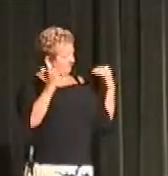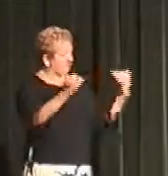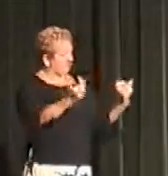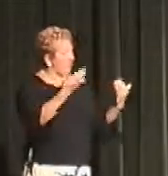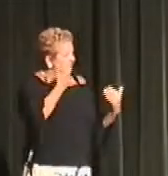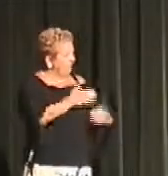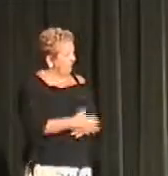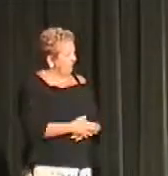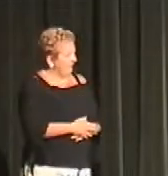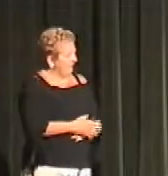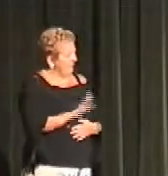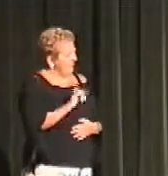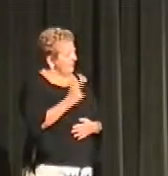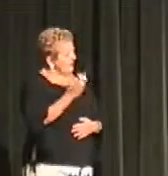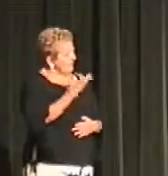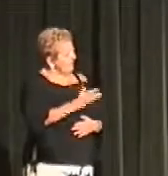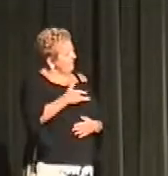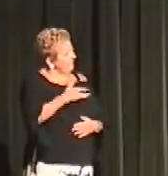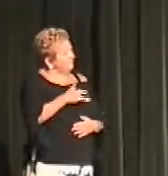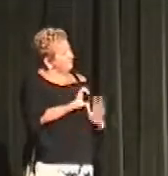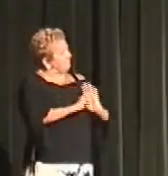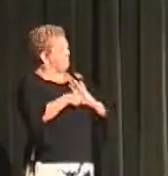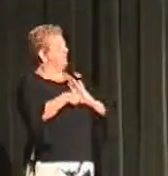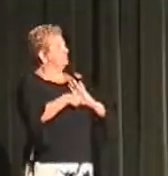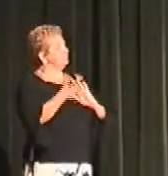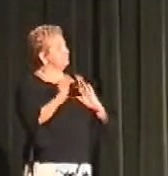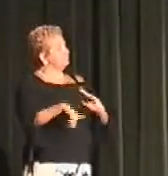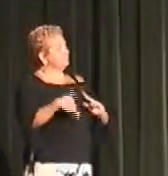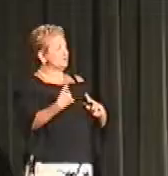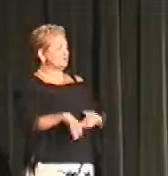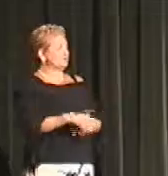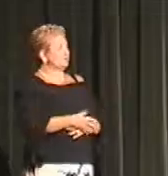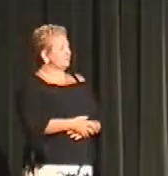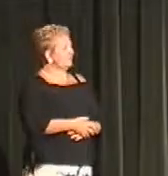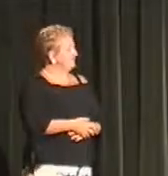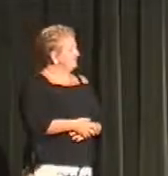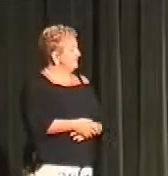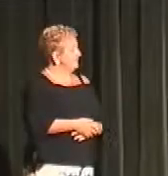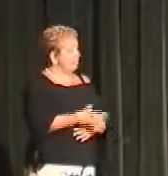about Alcoholics Anonymous. I am here too,